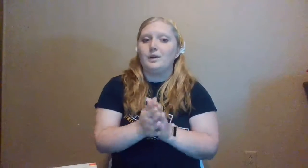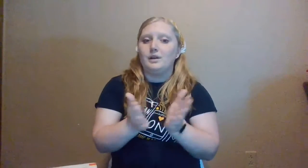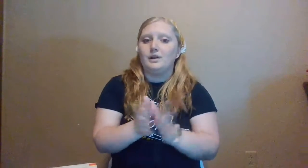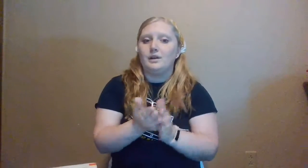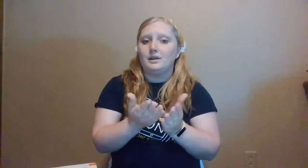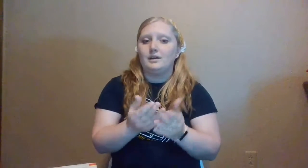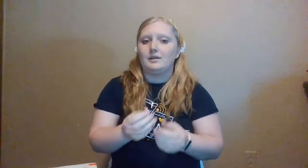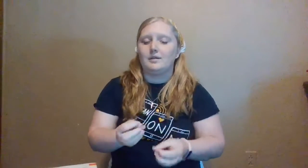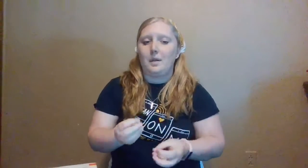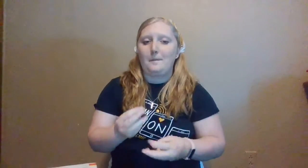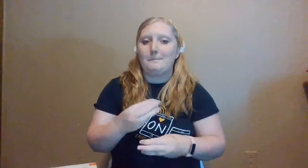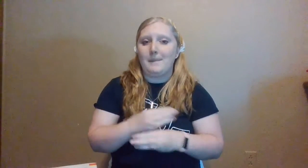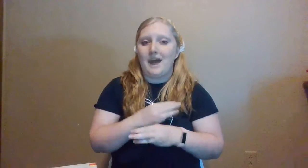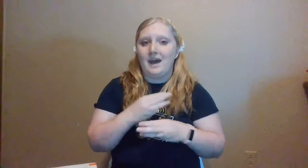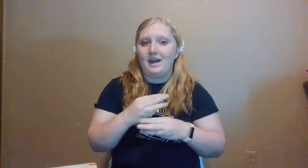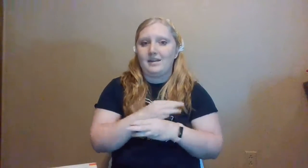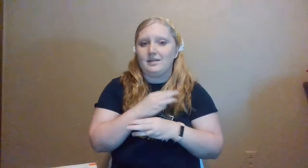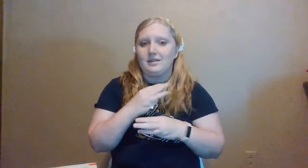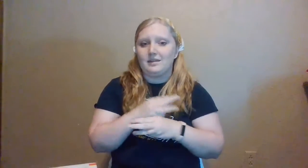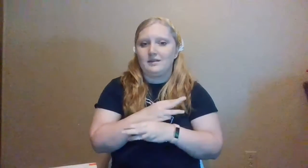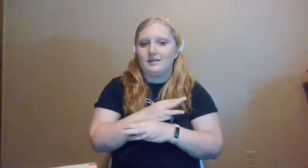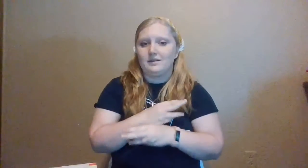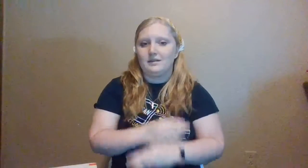Book, math,